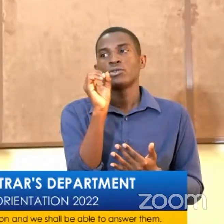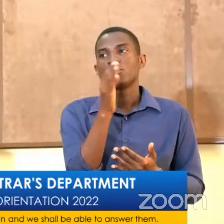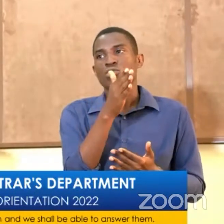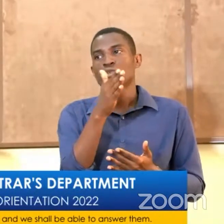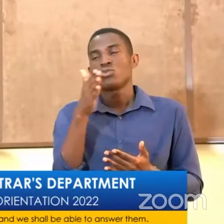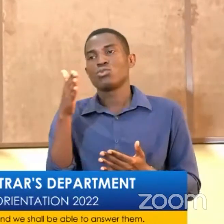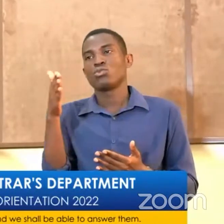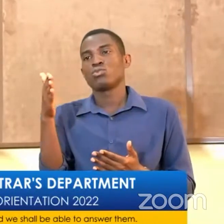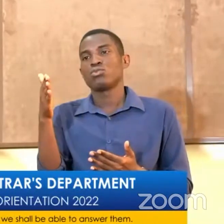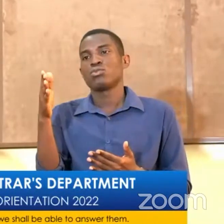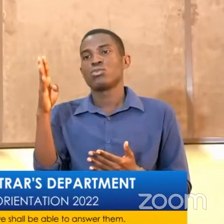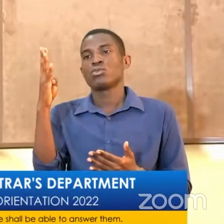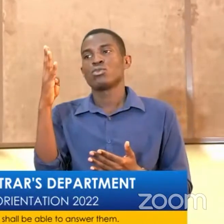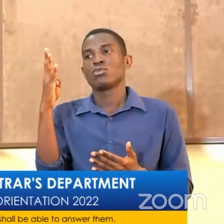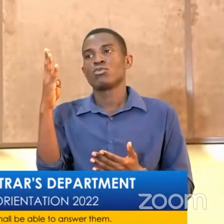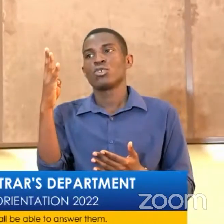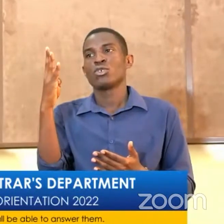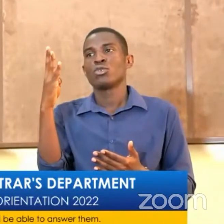to